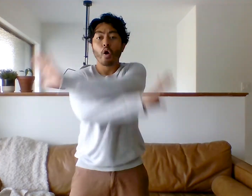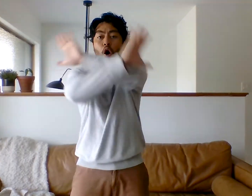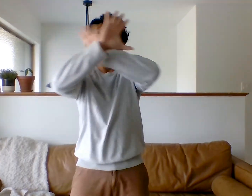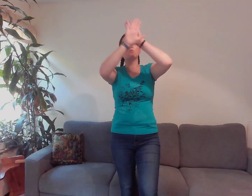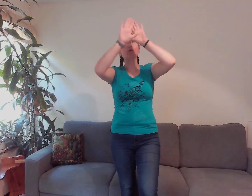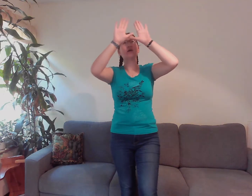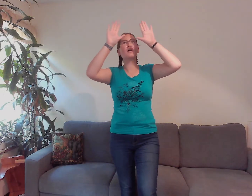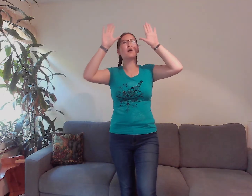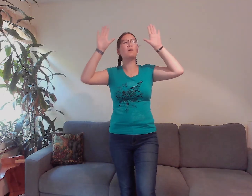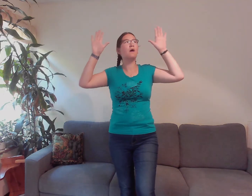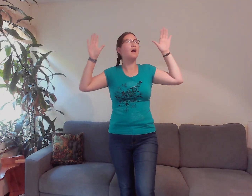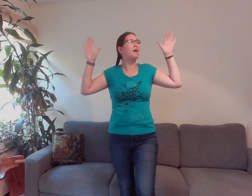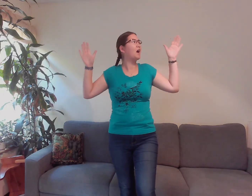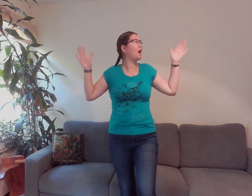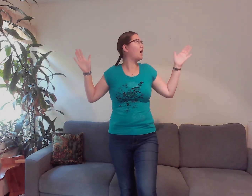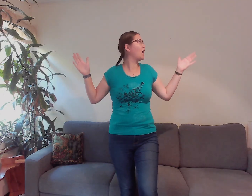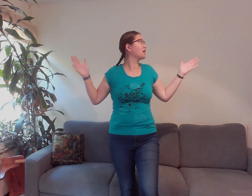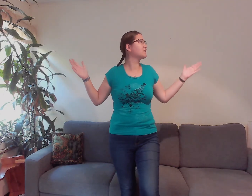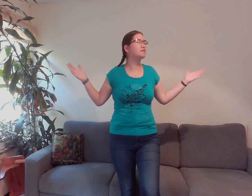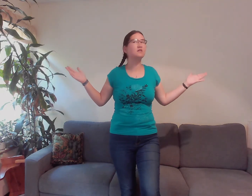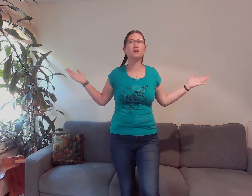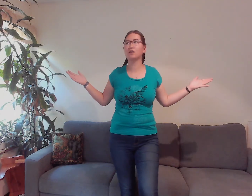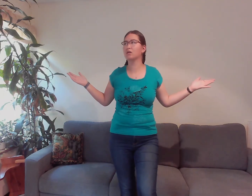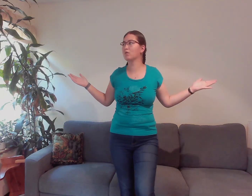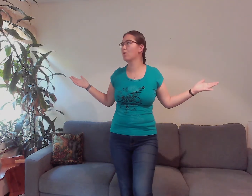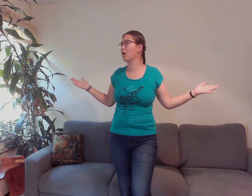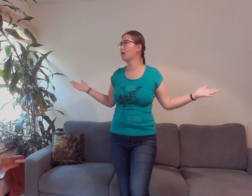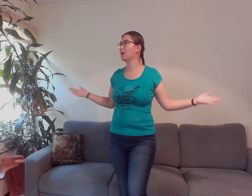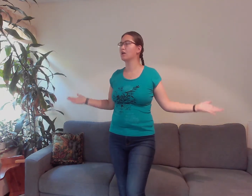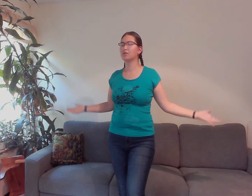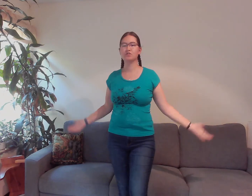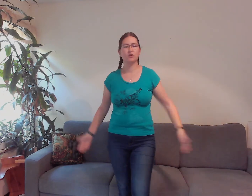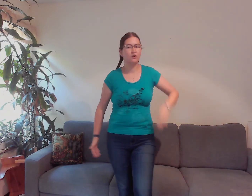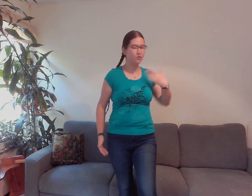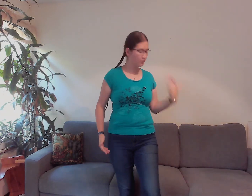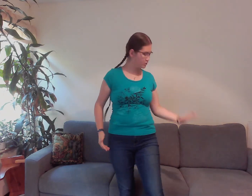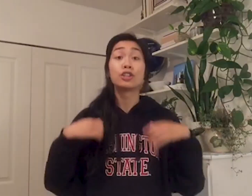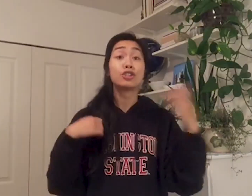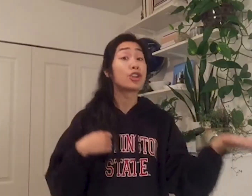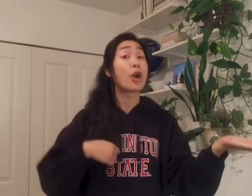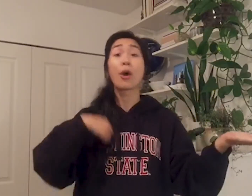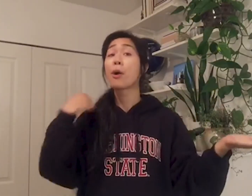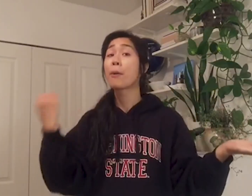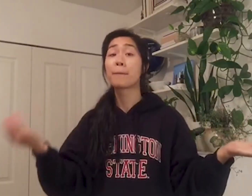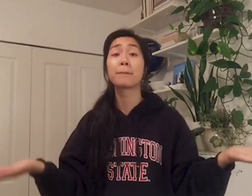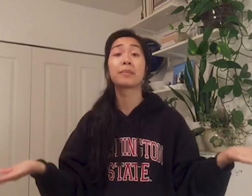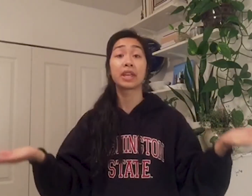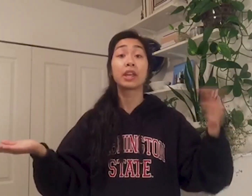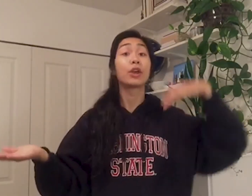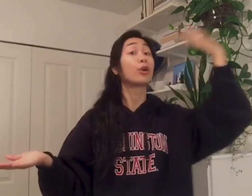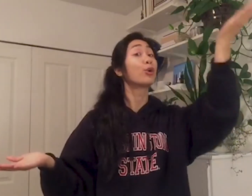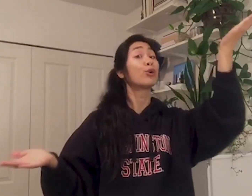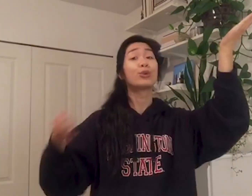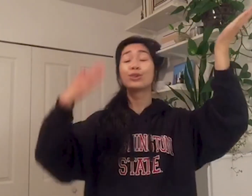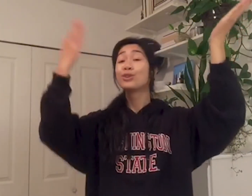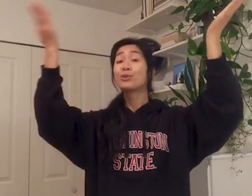Open up my eyes in wonder And show me who you